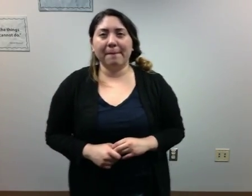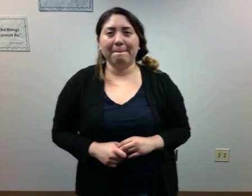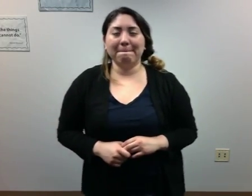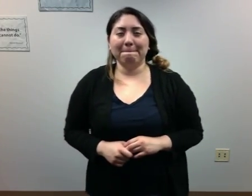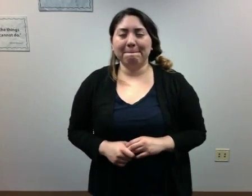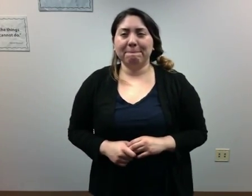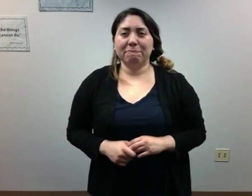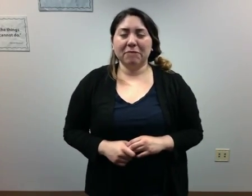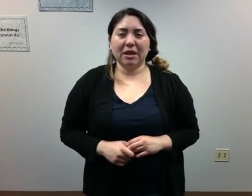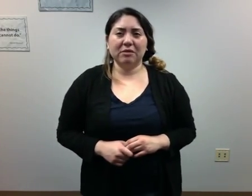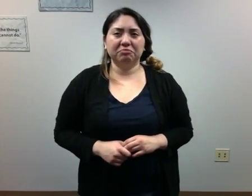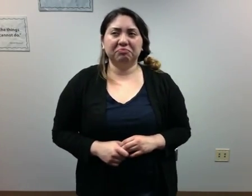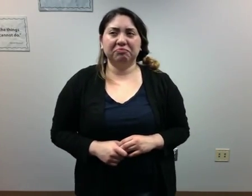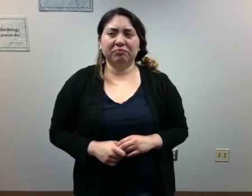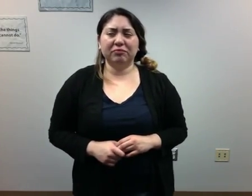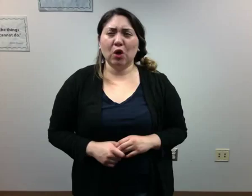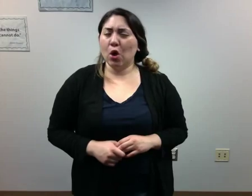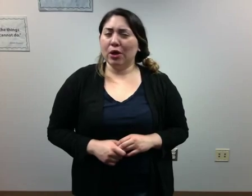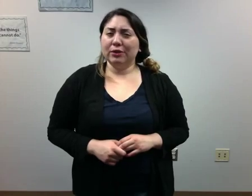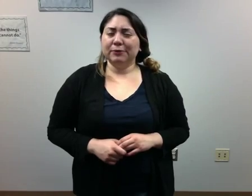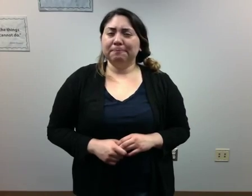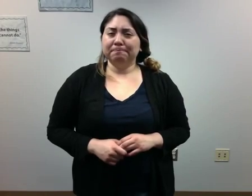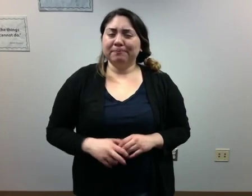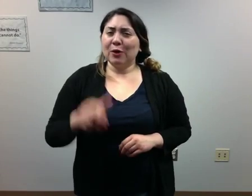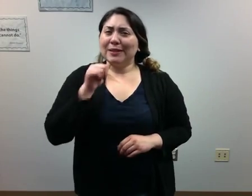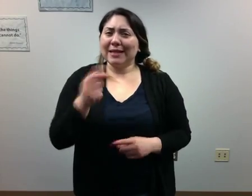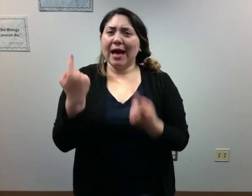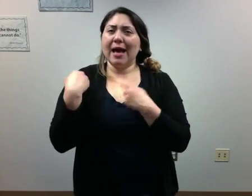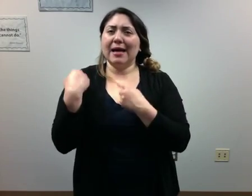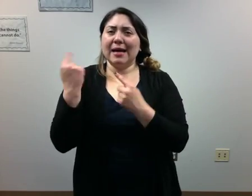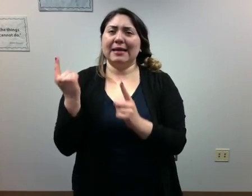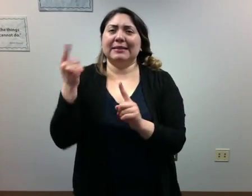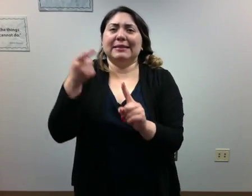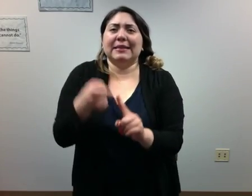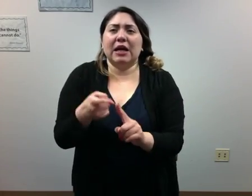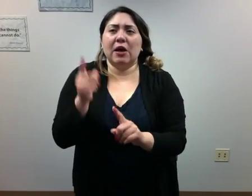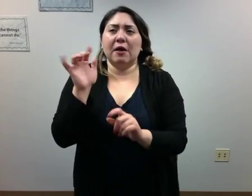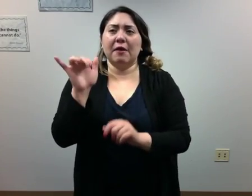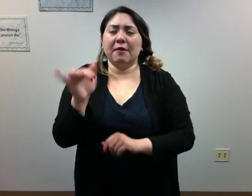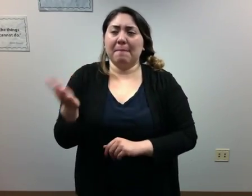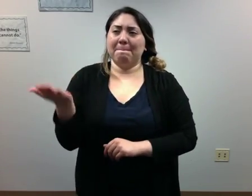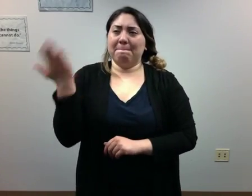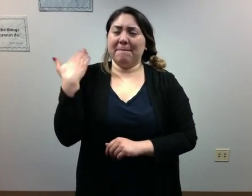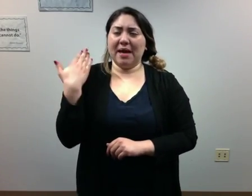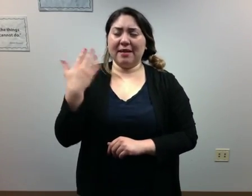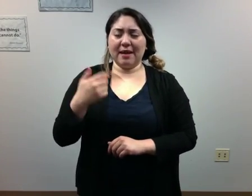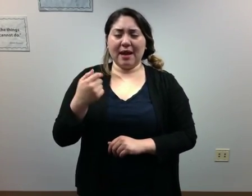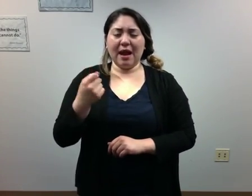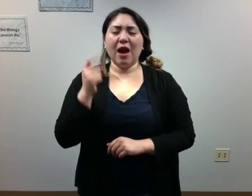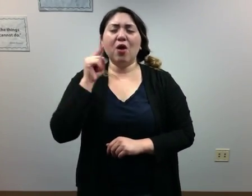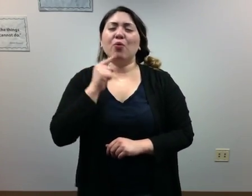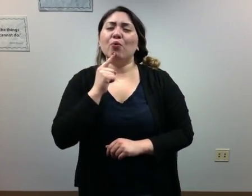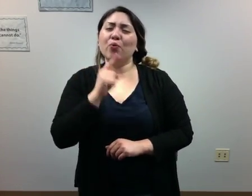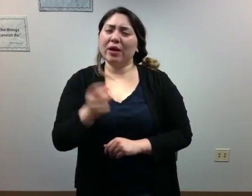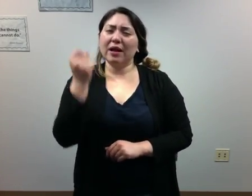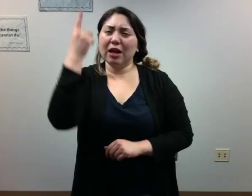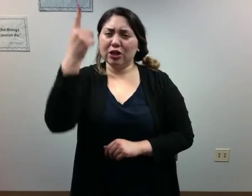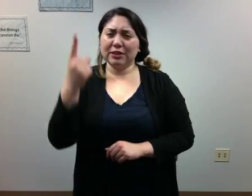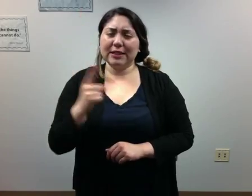Well, it was back then that I came to understand the small truths and the hardships that bind neighbors